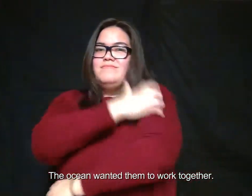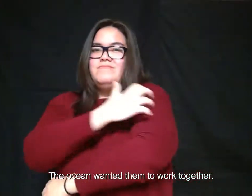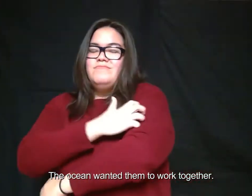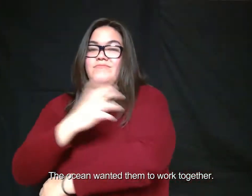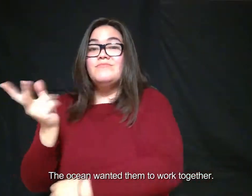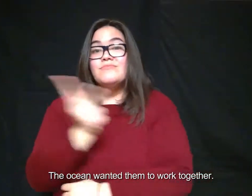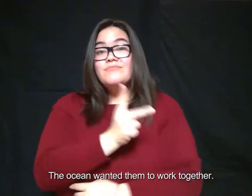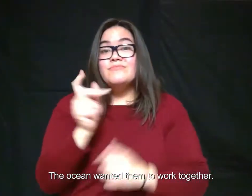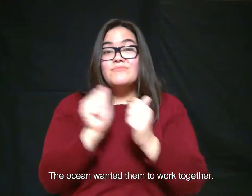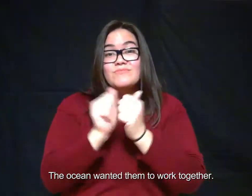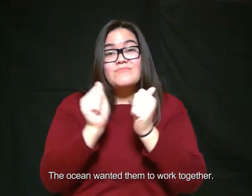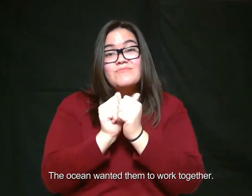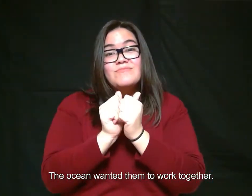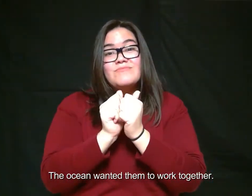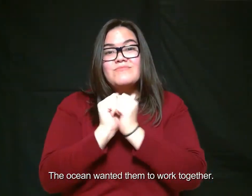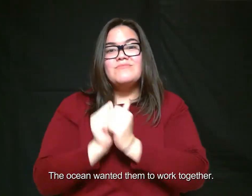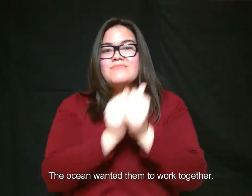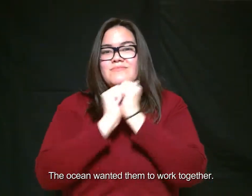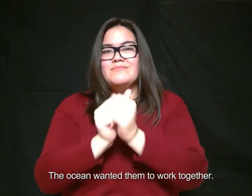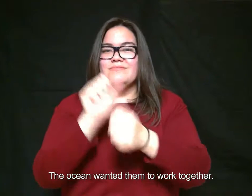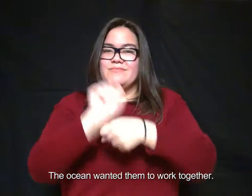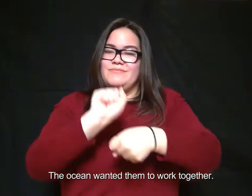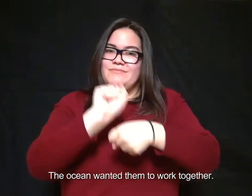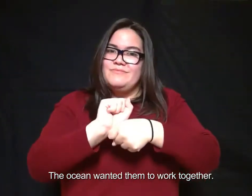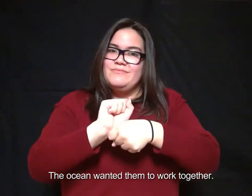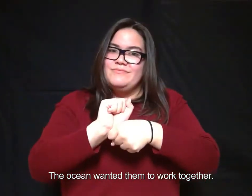Maui promised to help return the heart of Te Fiti